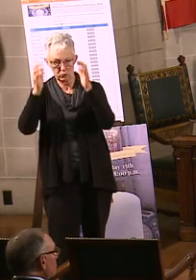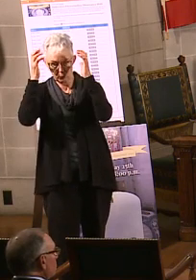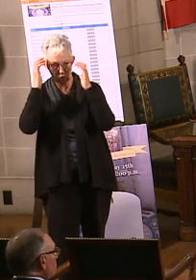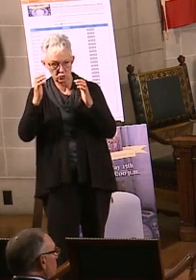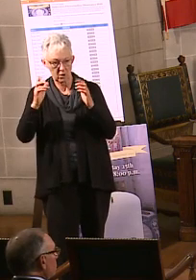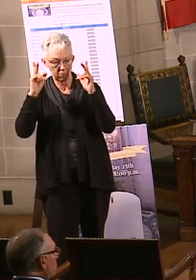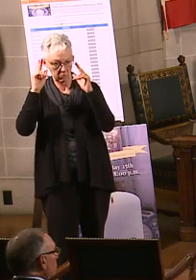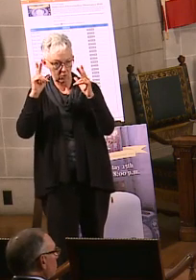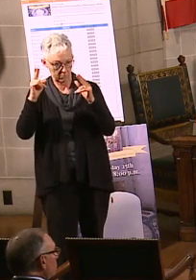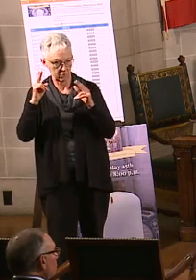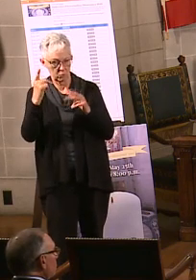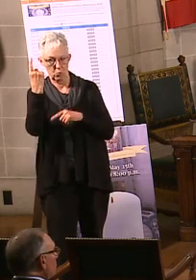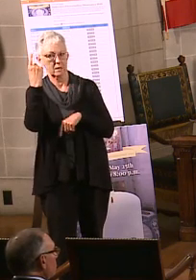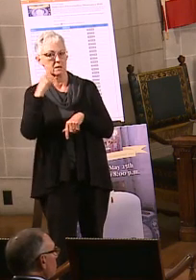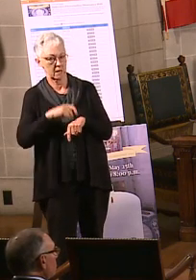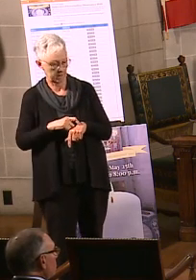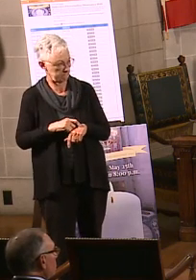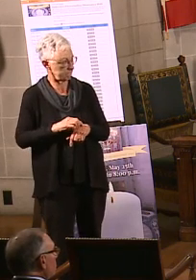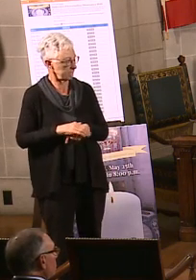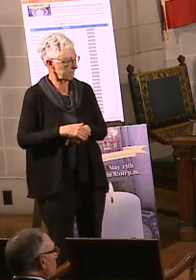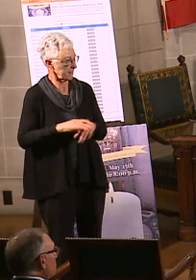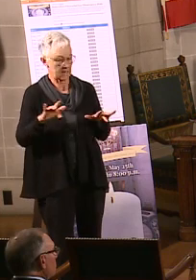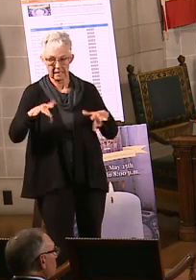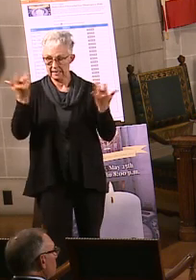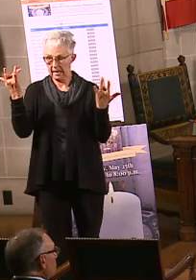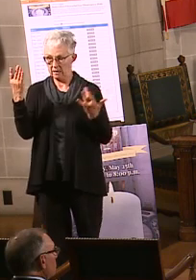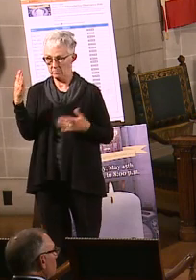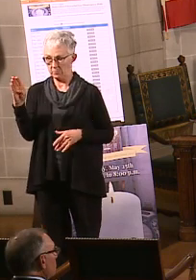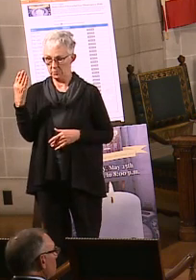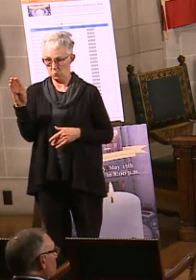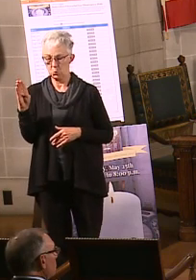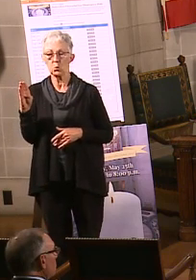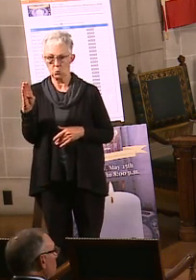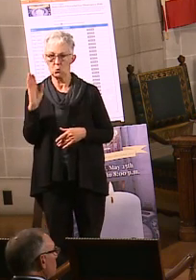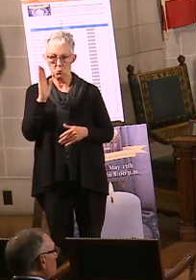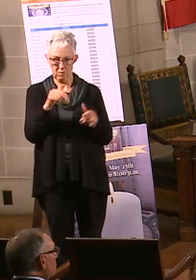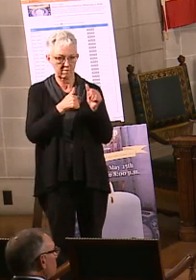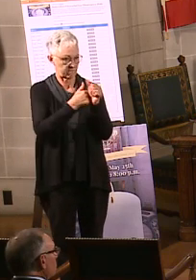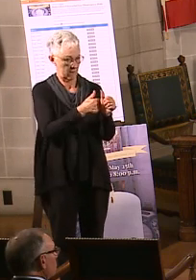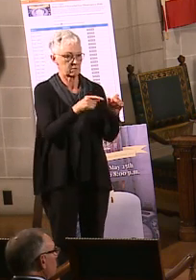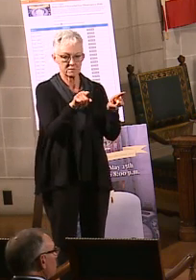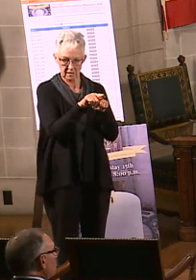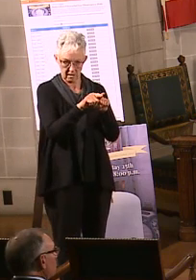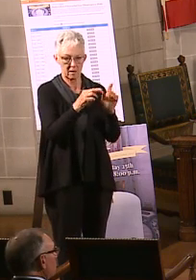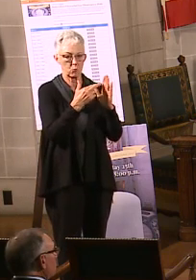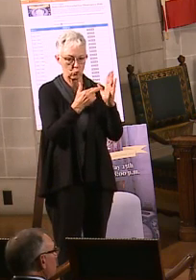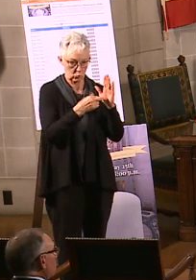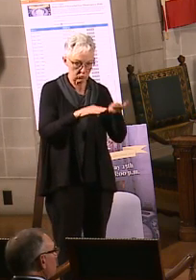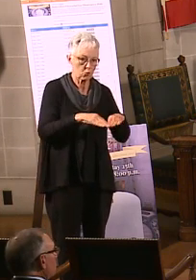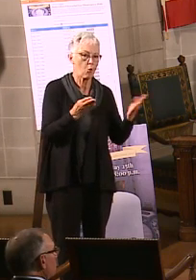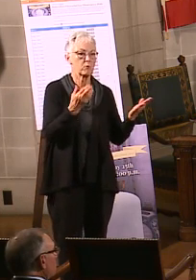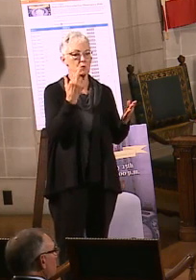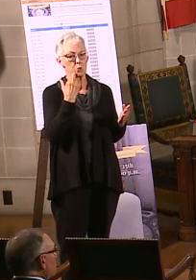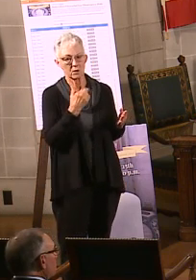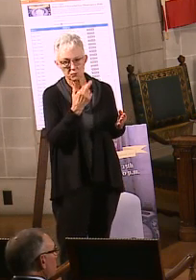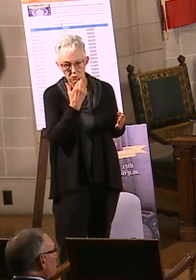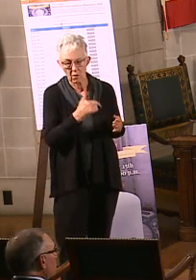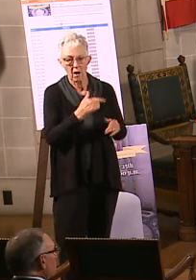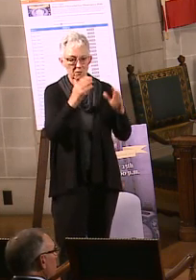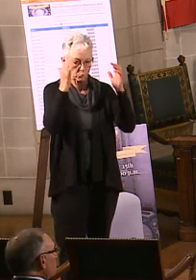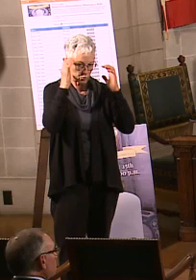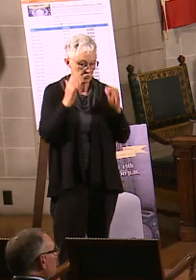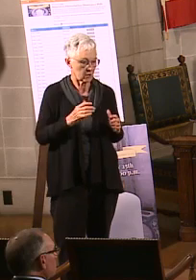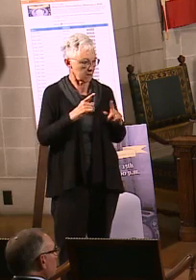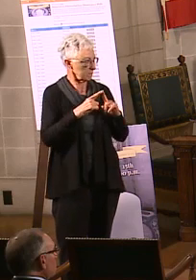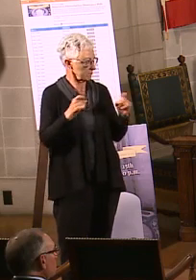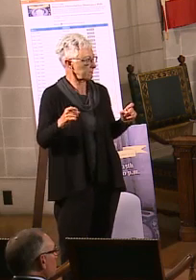are the ones that will take effect on Monday. Those counties, that will be the same DHM, just extended, or just starting on May 11th.